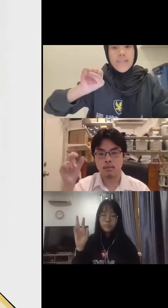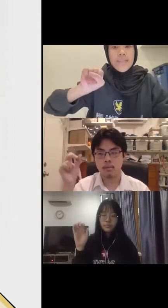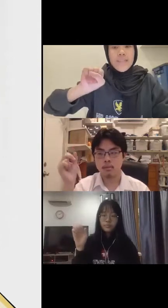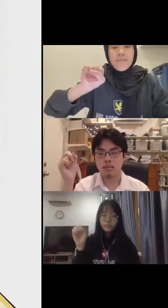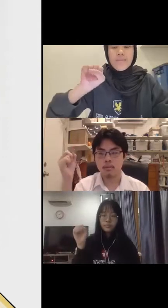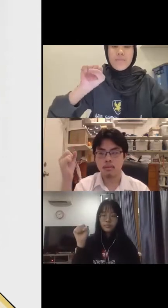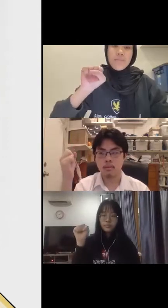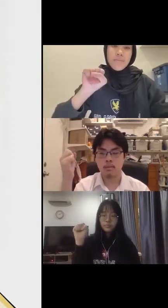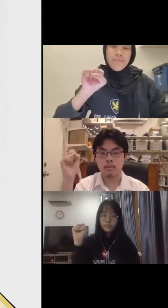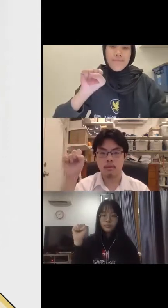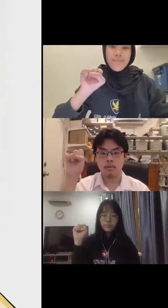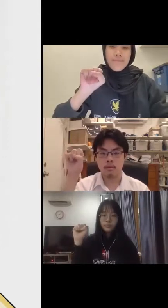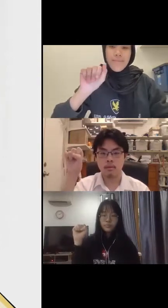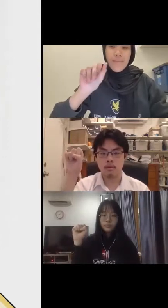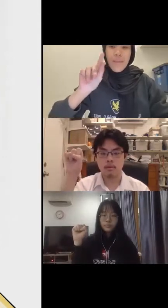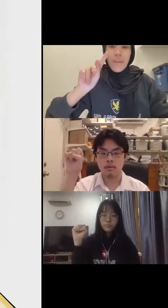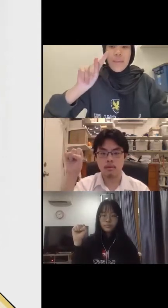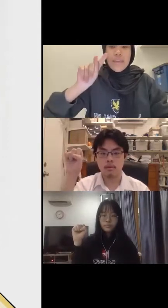S,